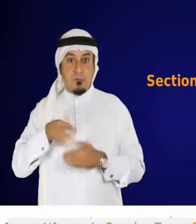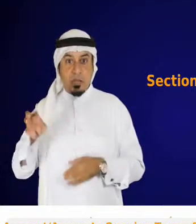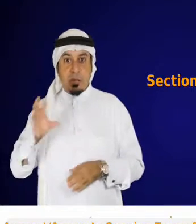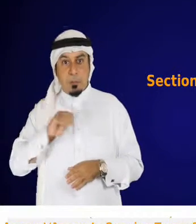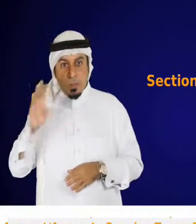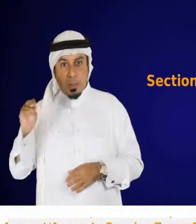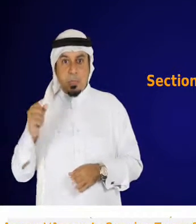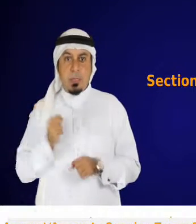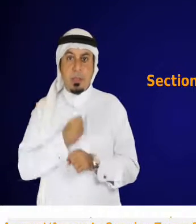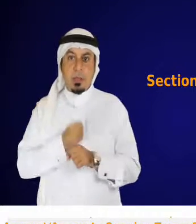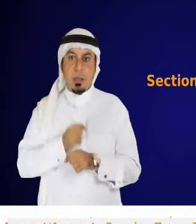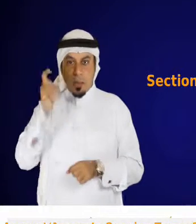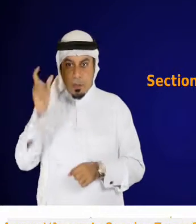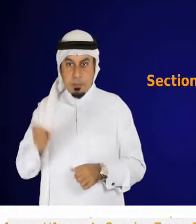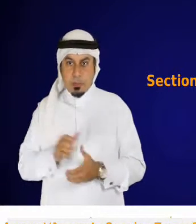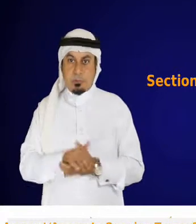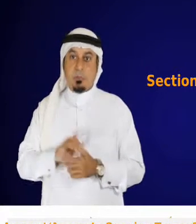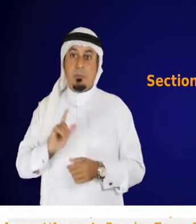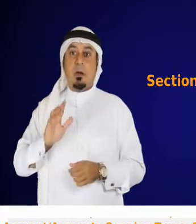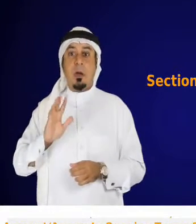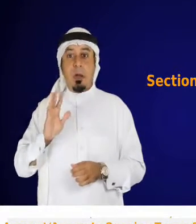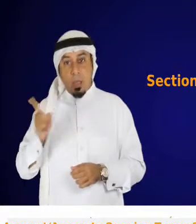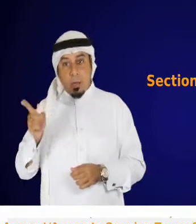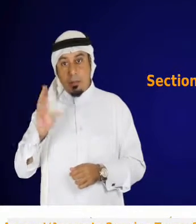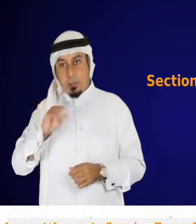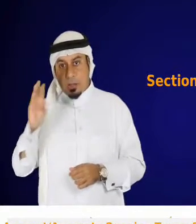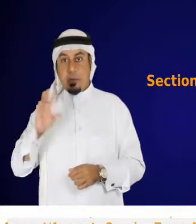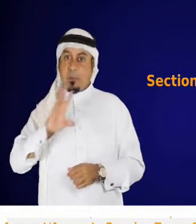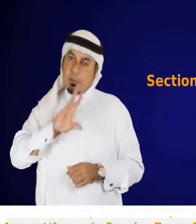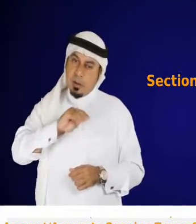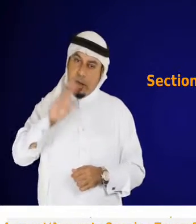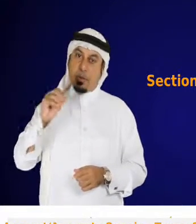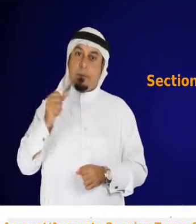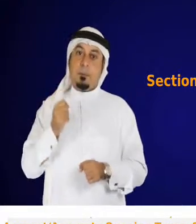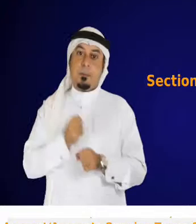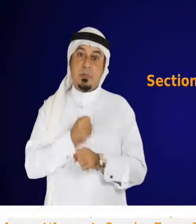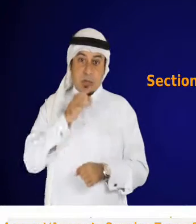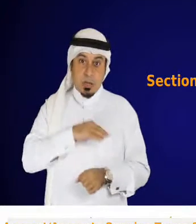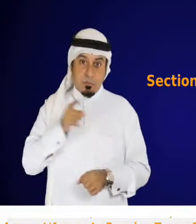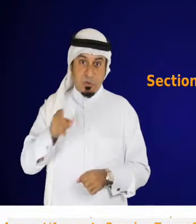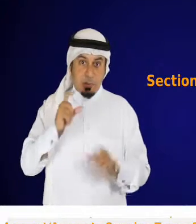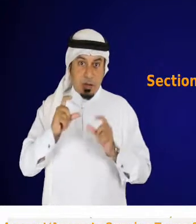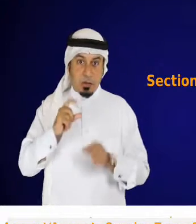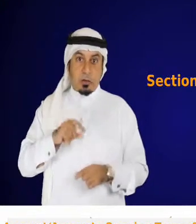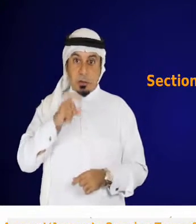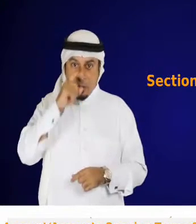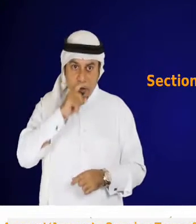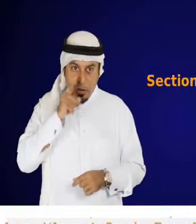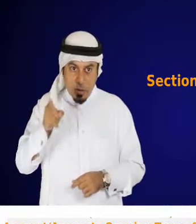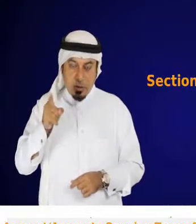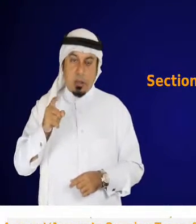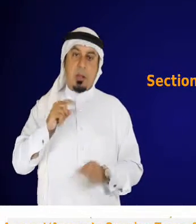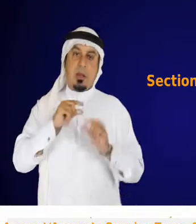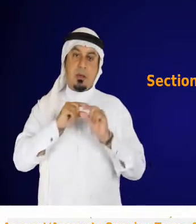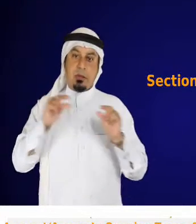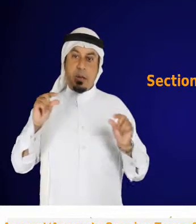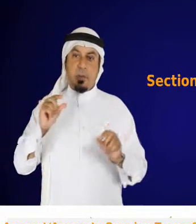interests whatsoever. Such accounts when open shall also be governed by the terms and conditions mentioned herein, and the bank shall be considered to